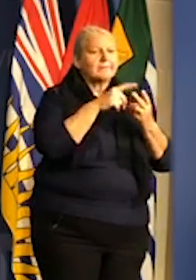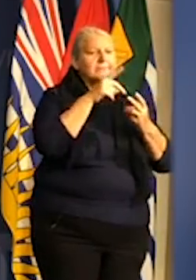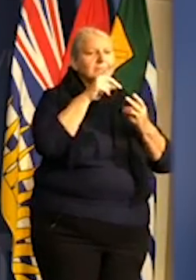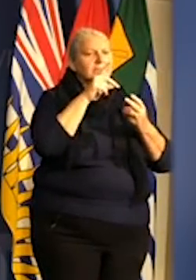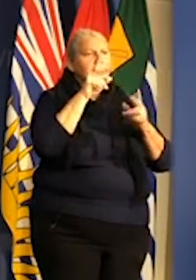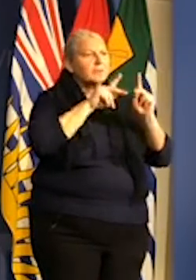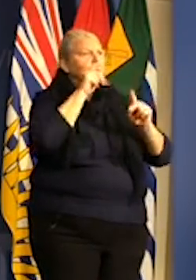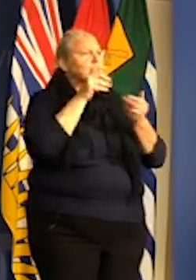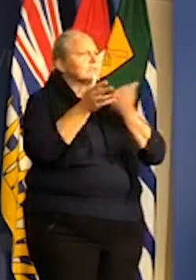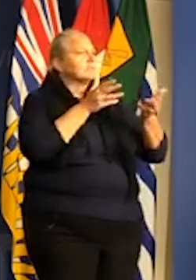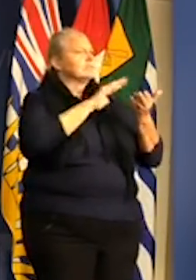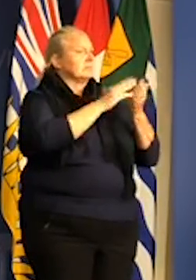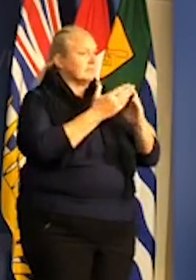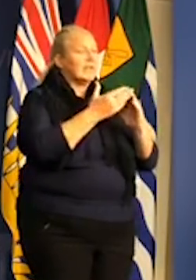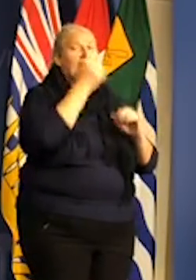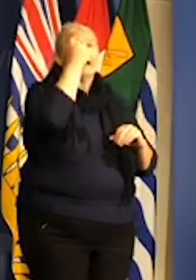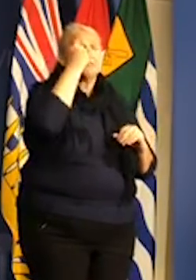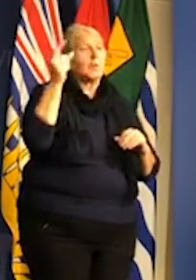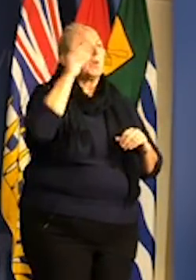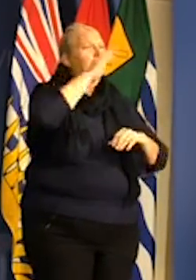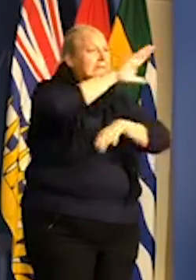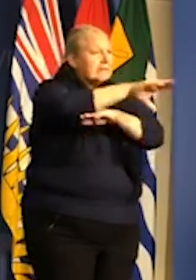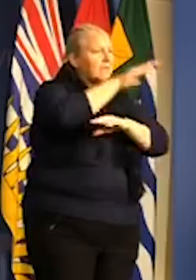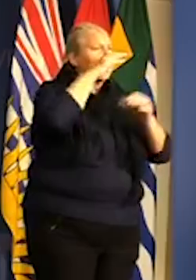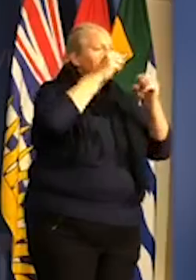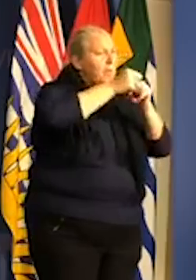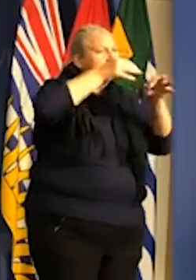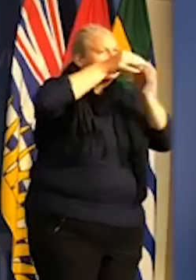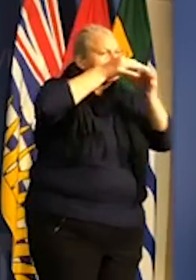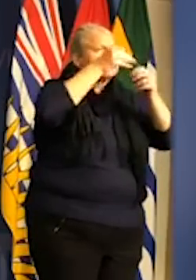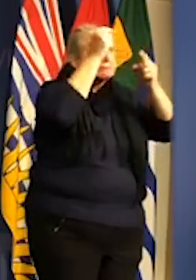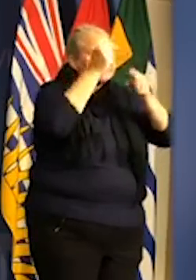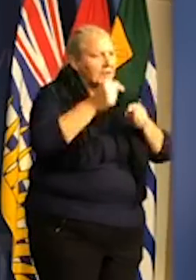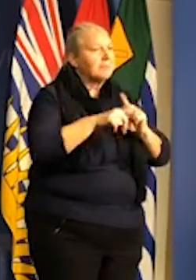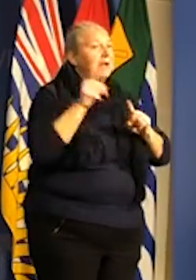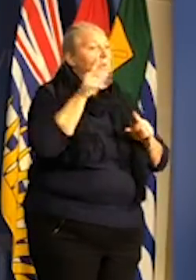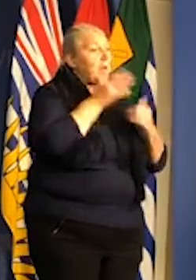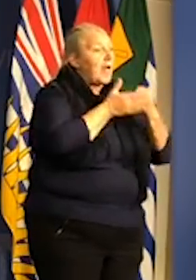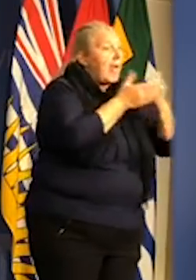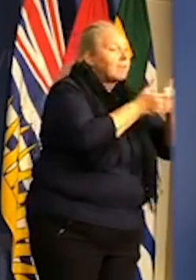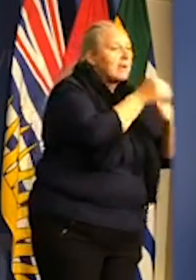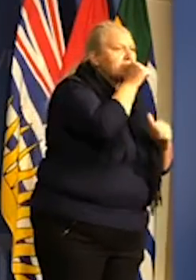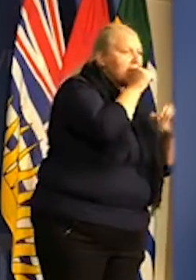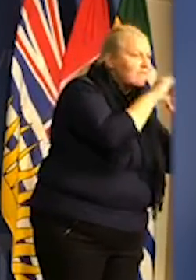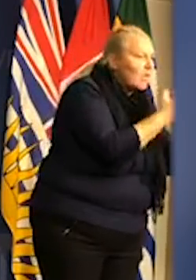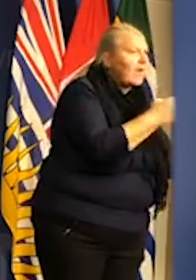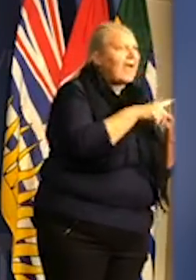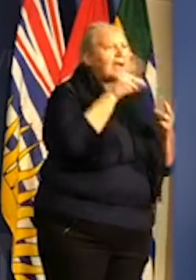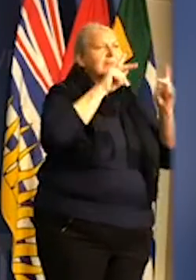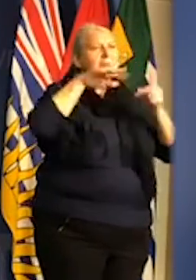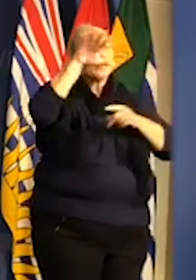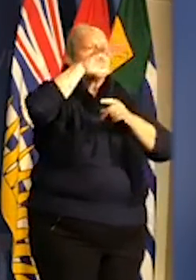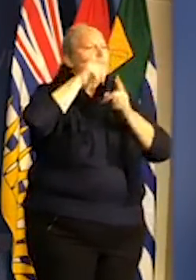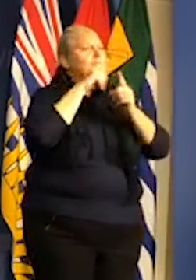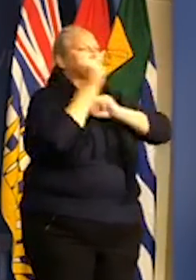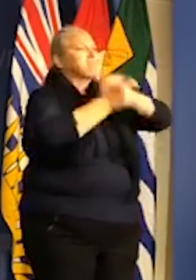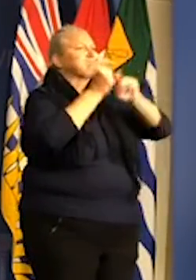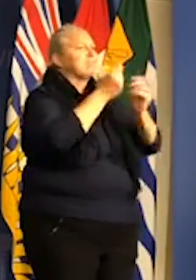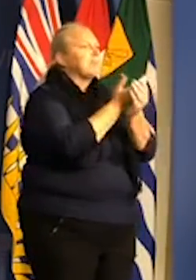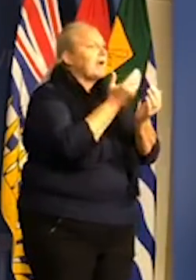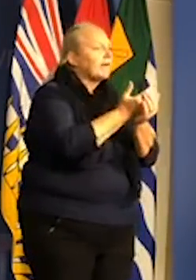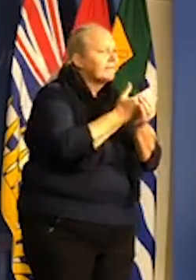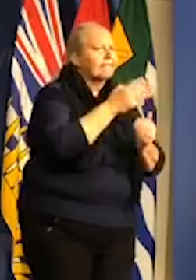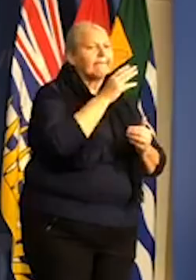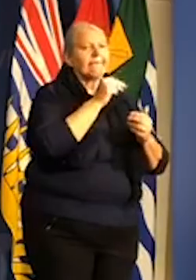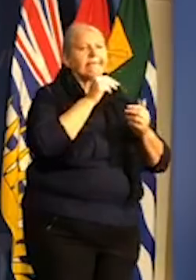will be released this afternoon, but it will help private sector, philanthropic organizations, and individuals get involved and help